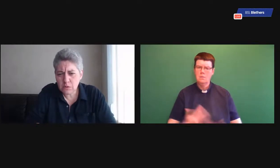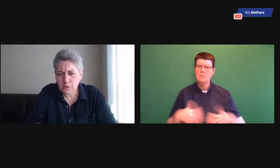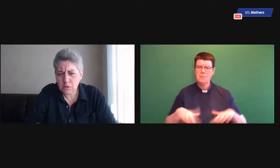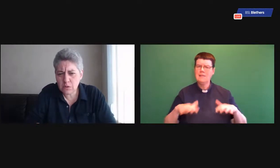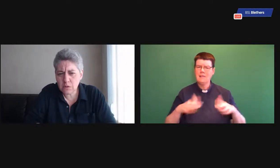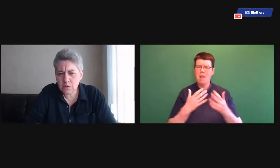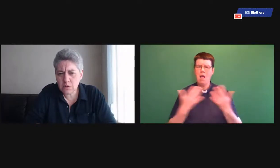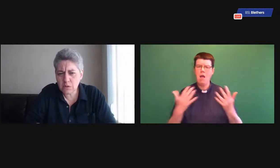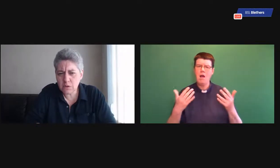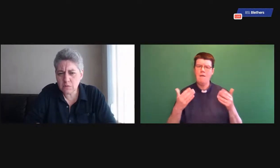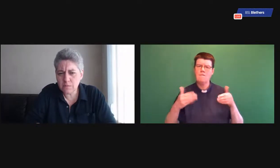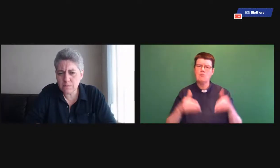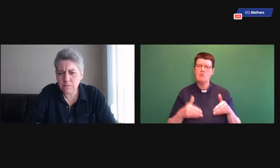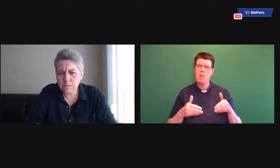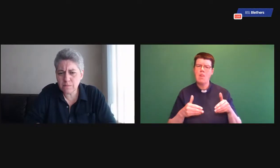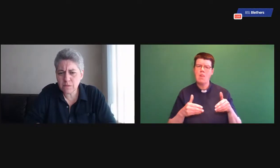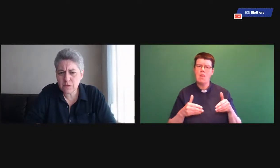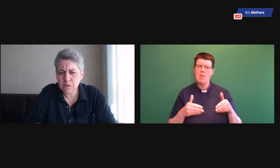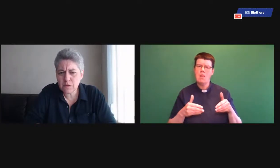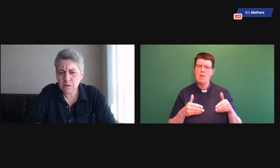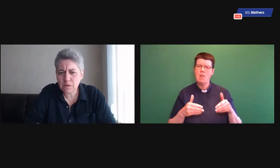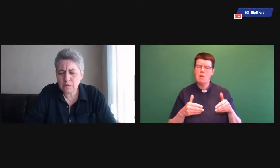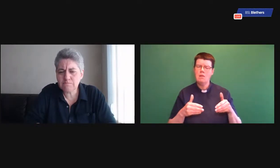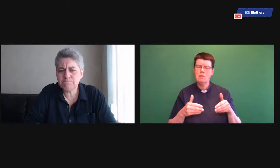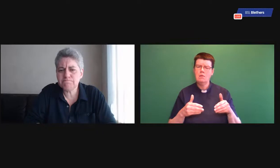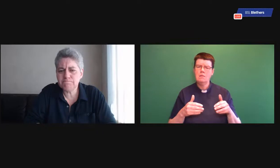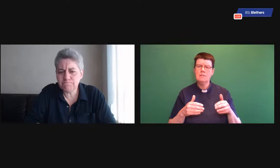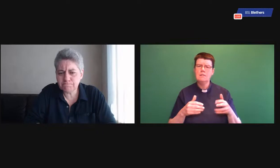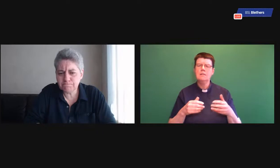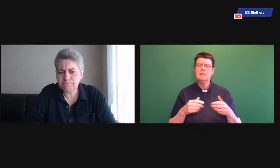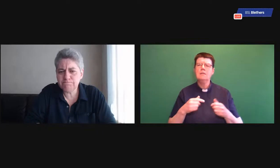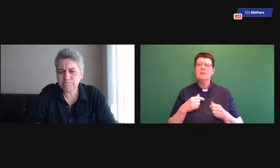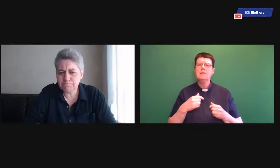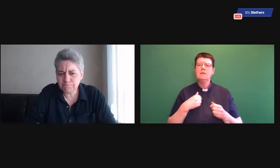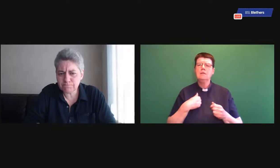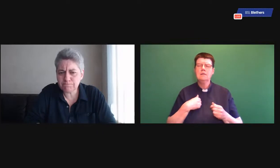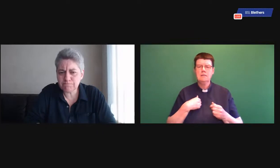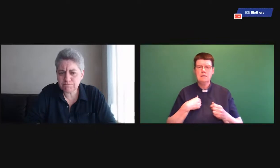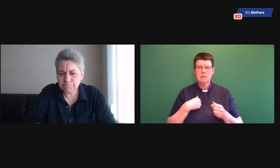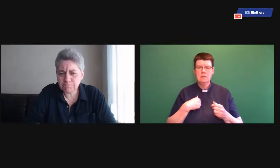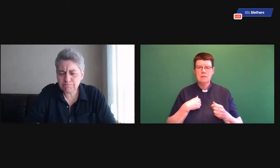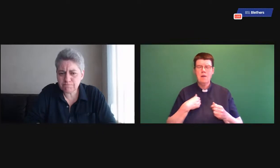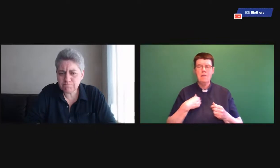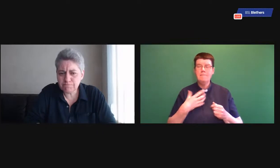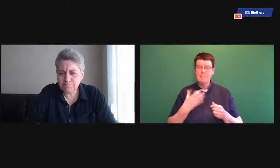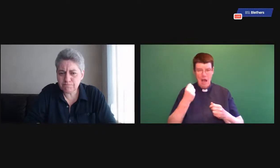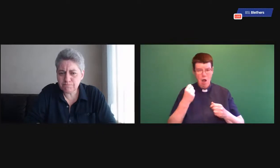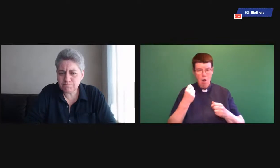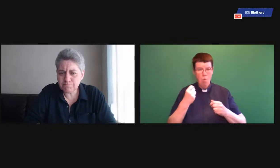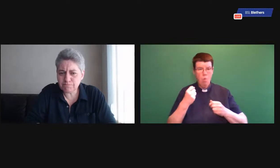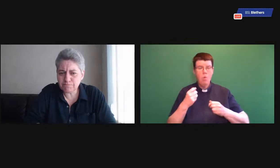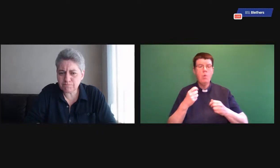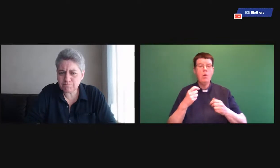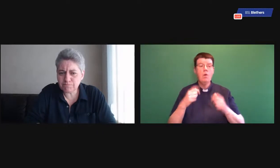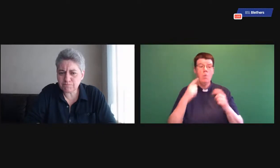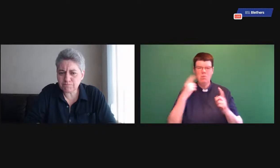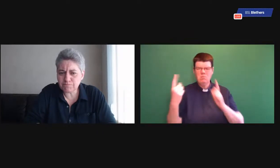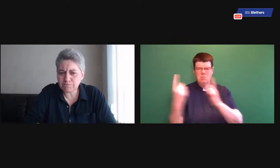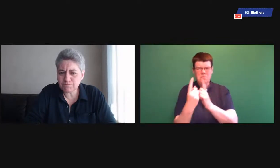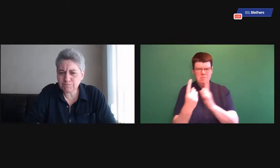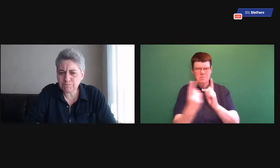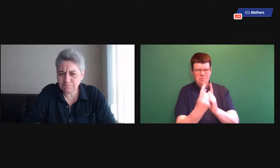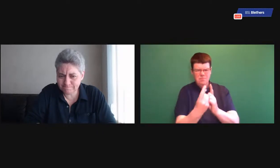other if we don't know each other. Yeah, you're right. There was been a lot of funerals, and